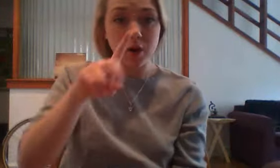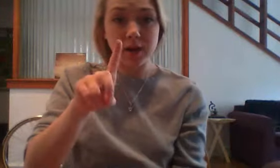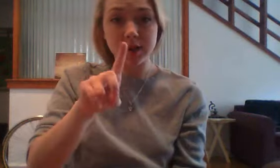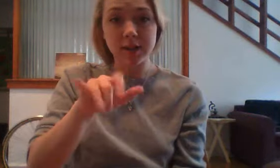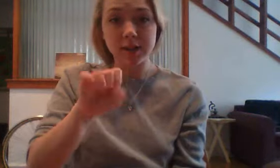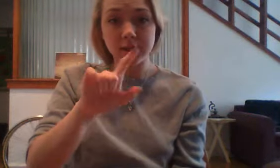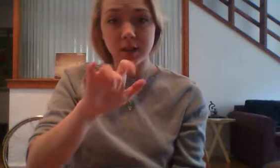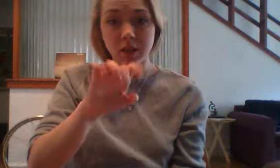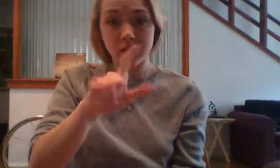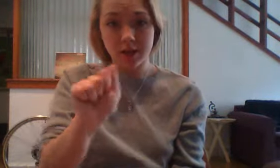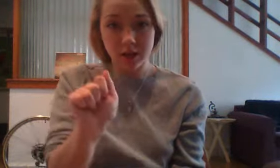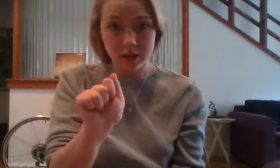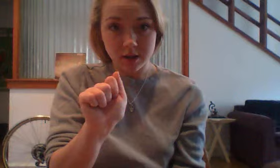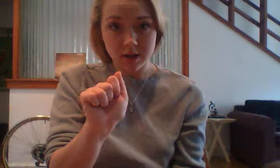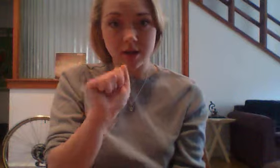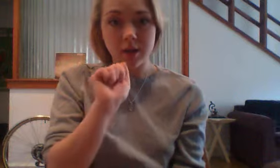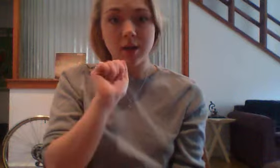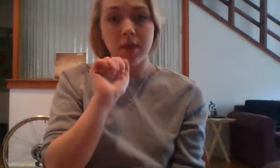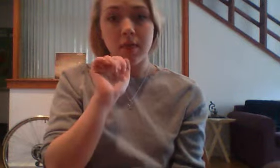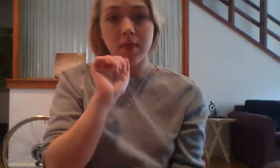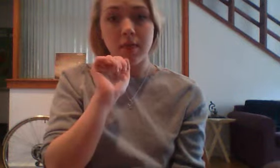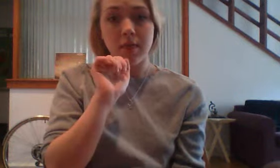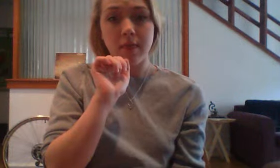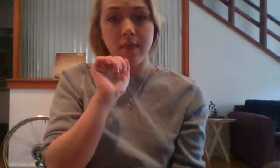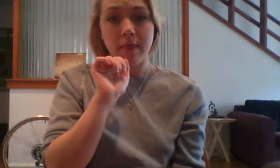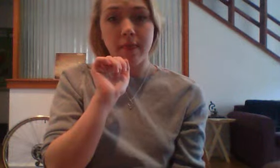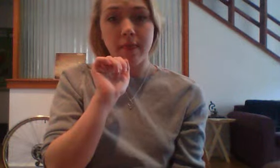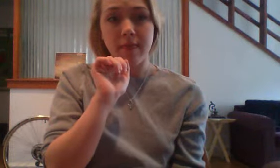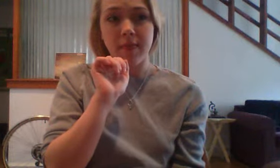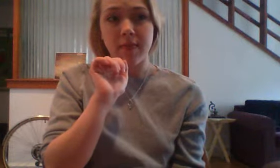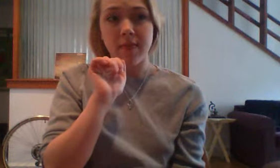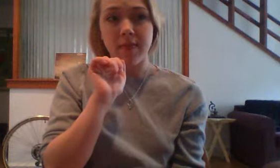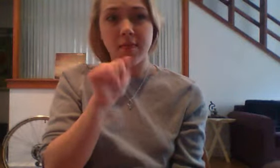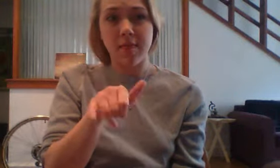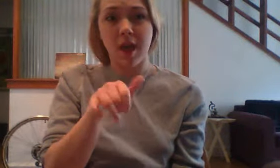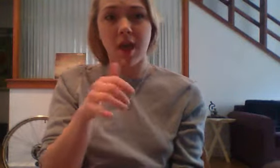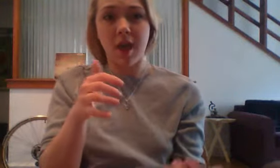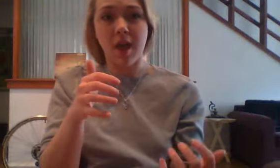So that to me is the equivalent of the ugly manual site.